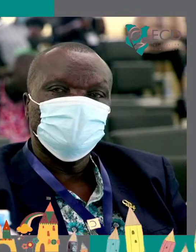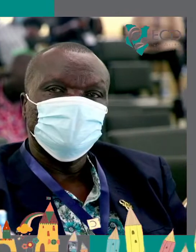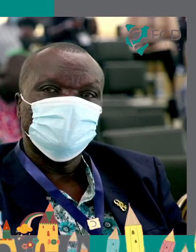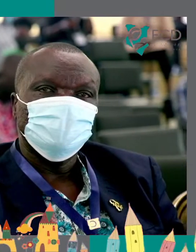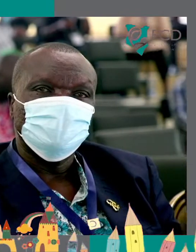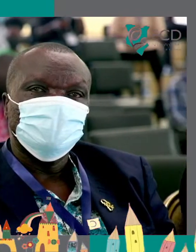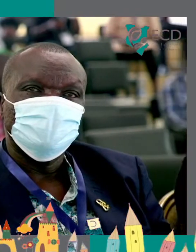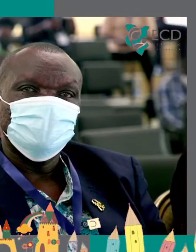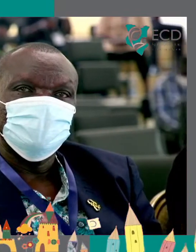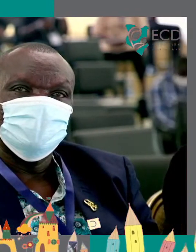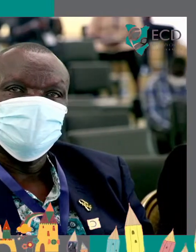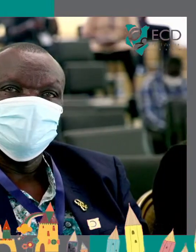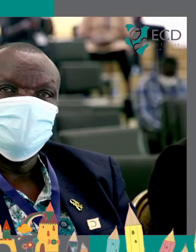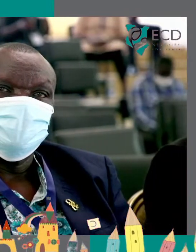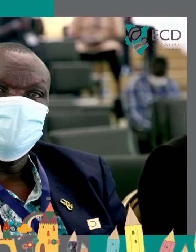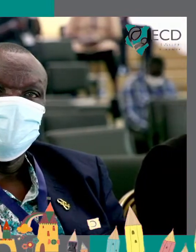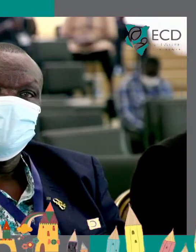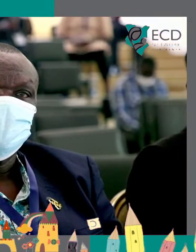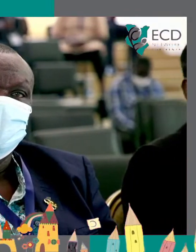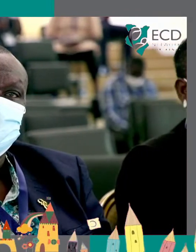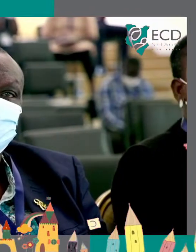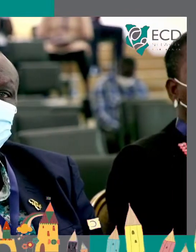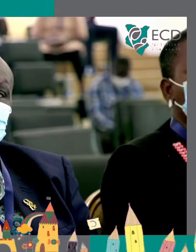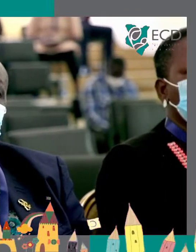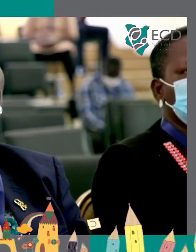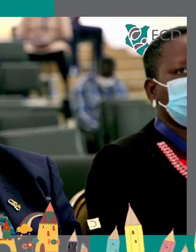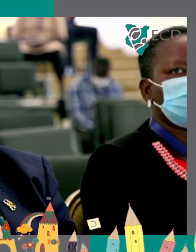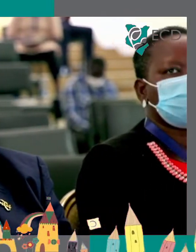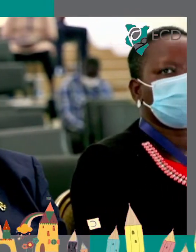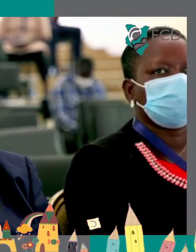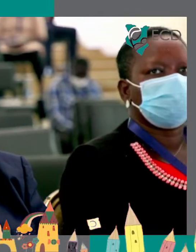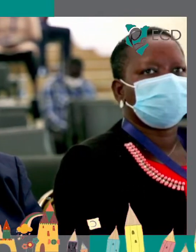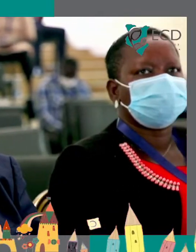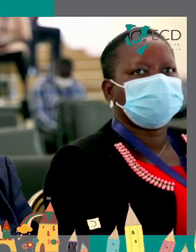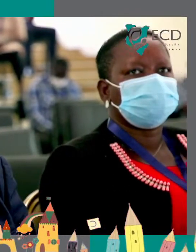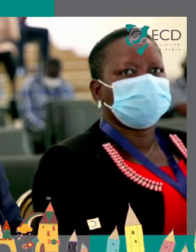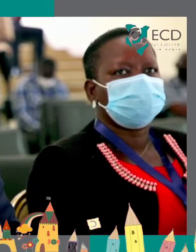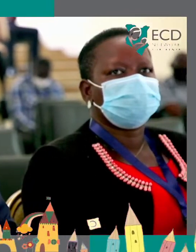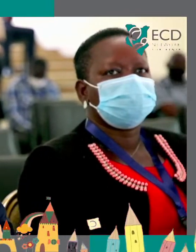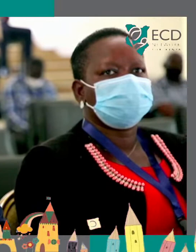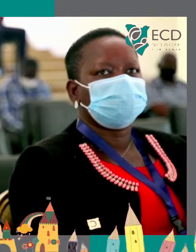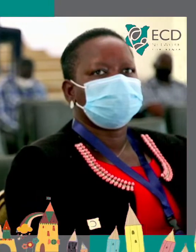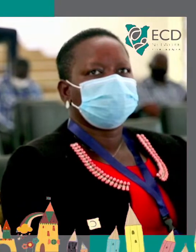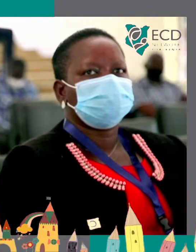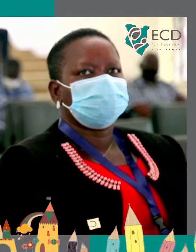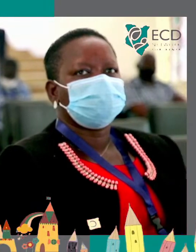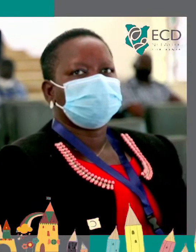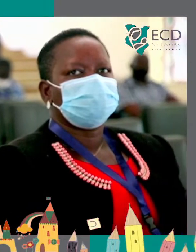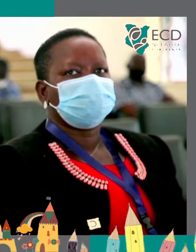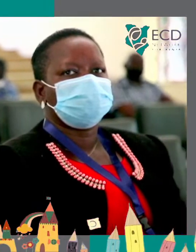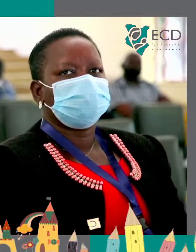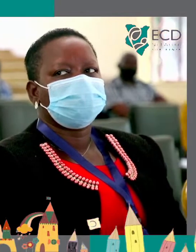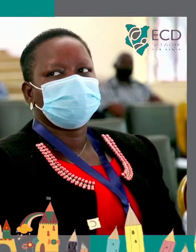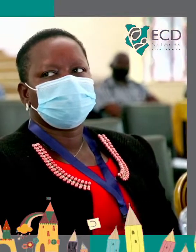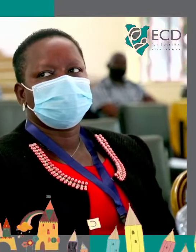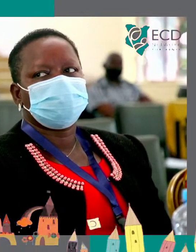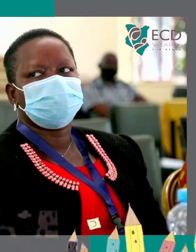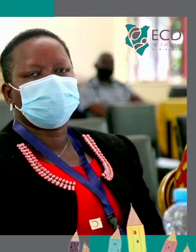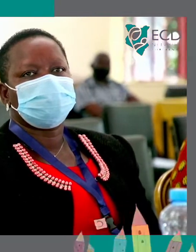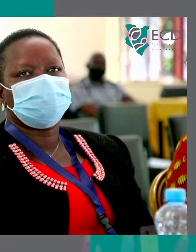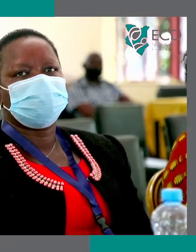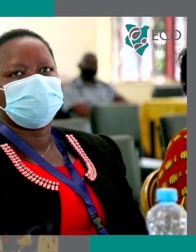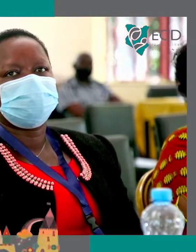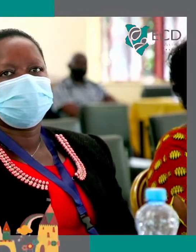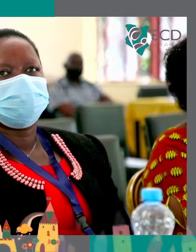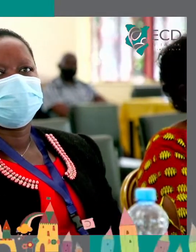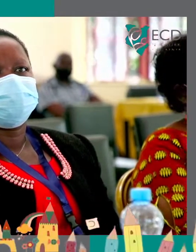that. So in the health facility waiting areas in Siaya, known for play sessions, play box areas within the health facility, they